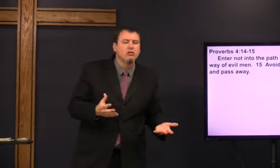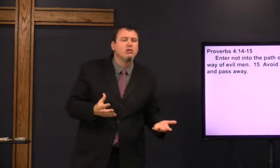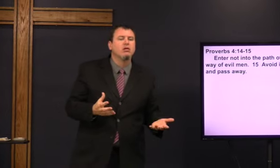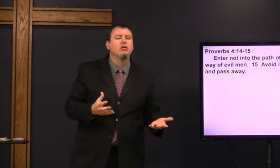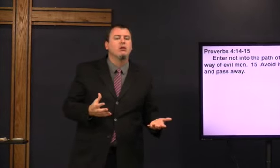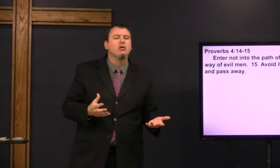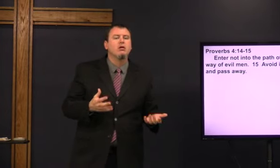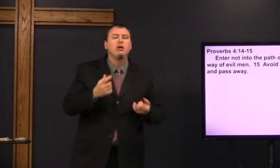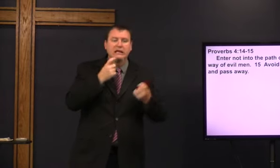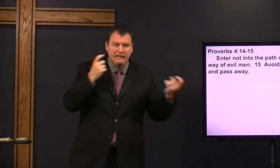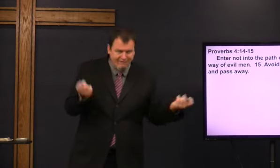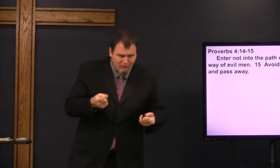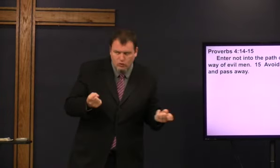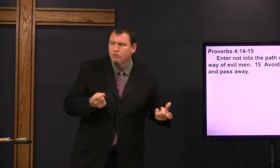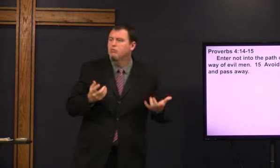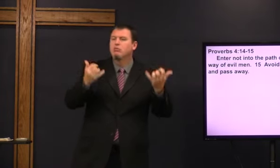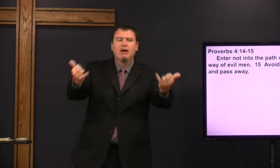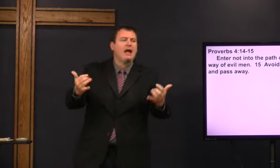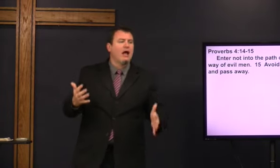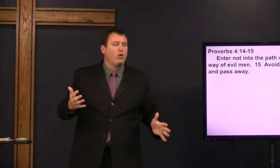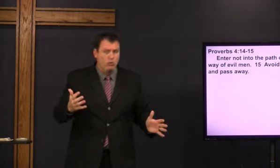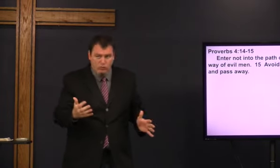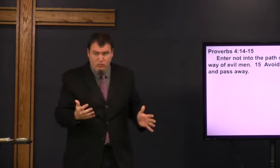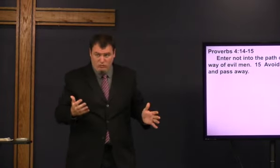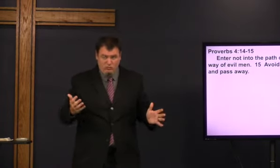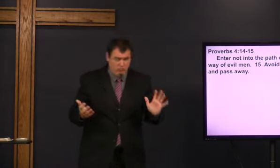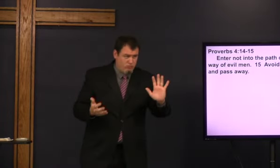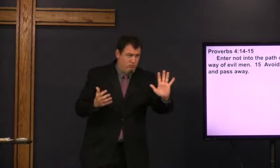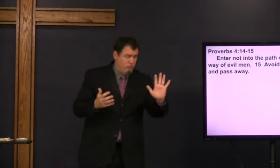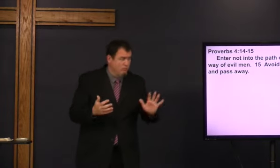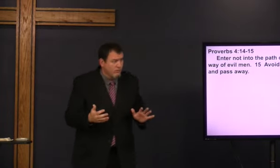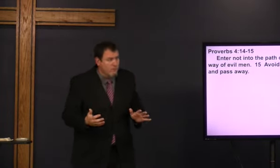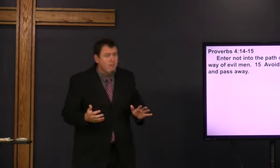Don't be involved in what? In sin. Now,